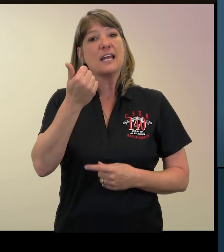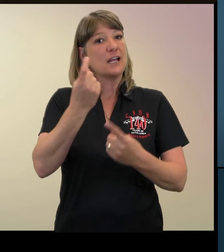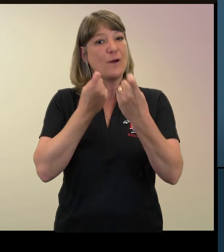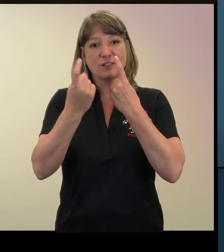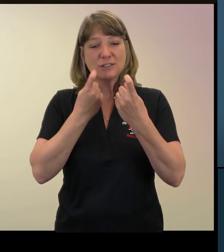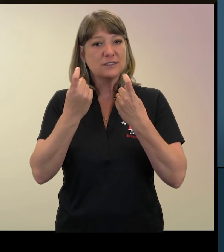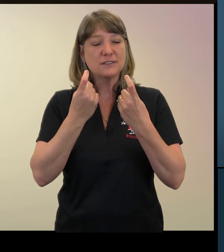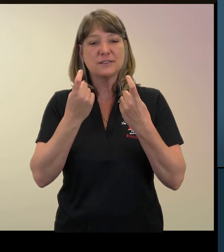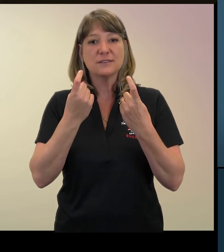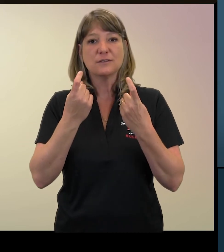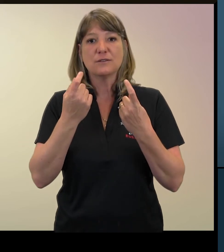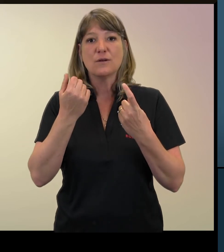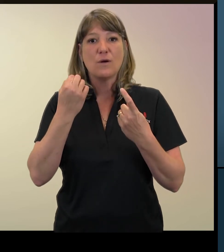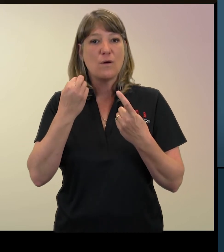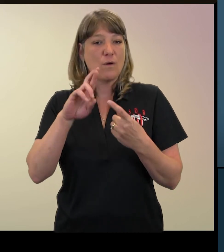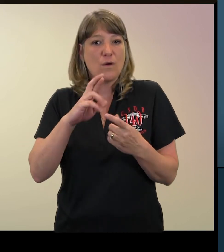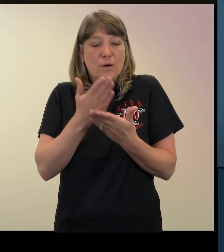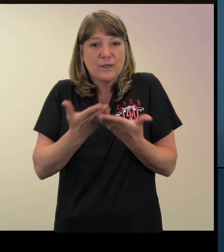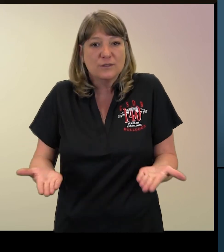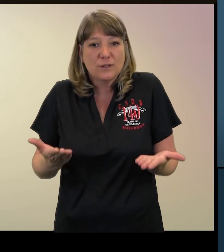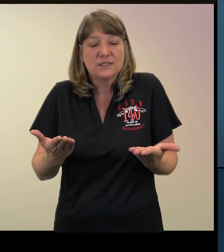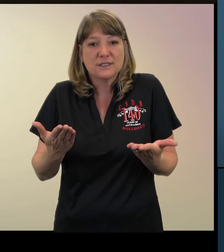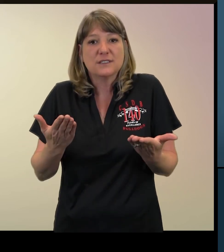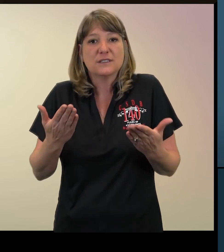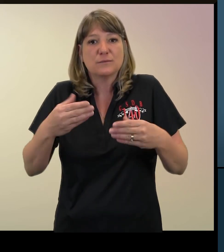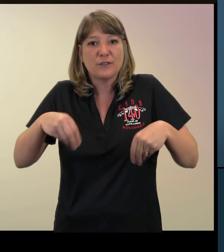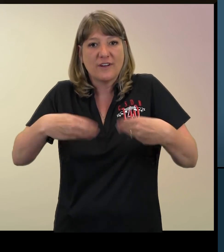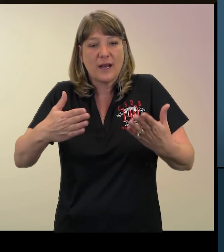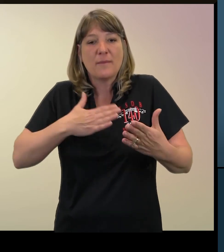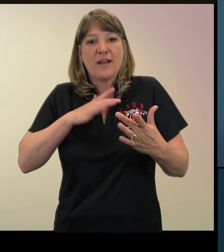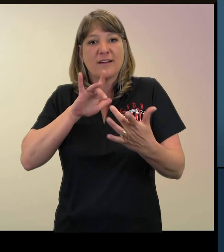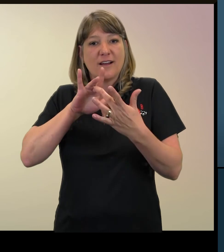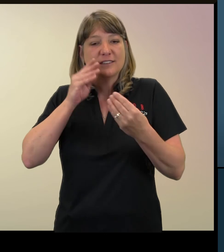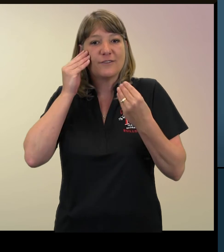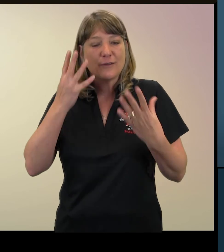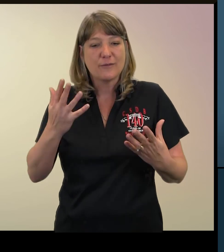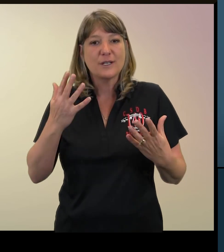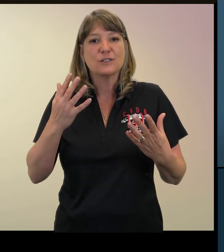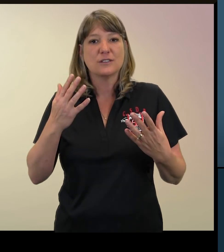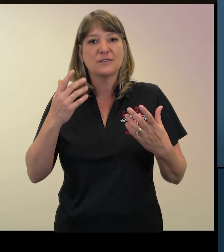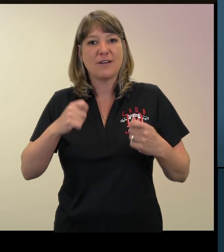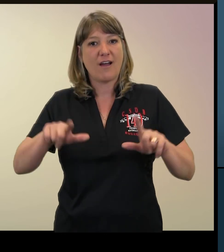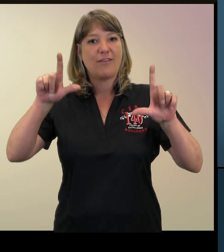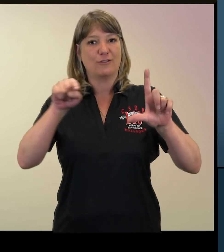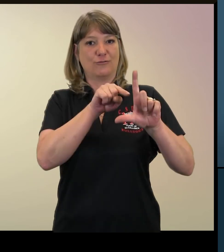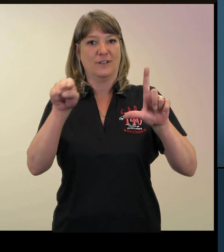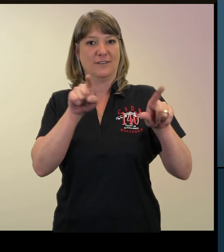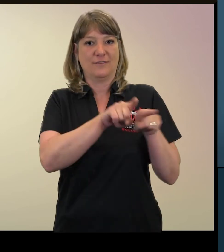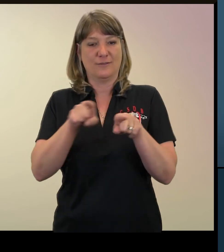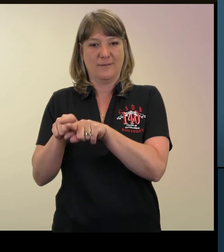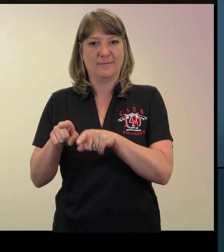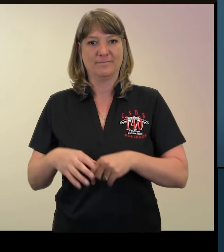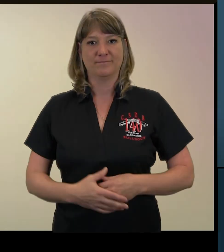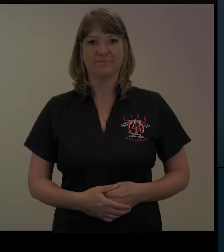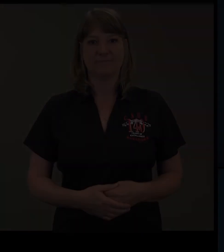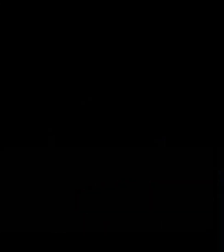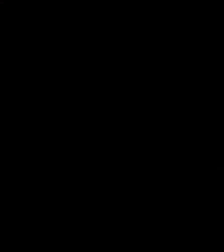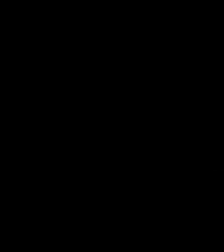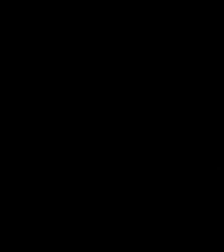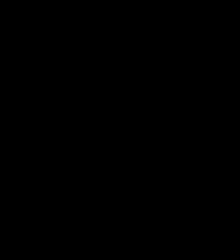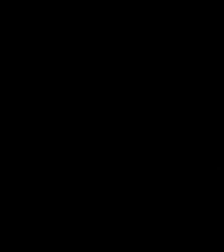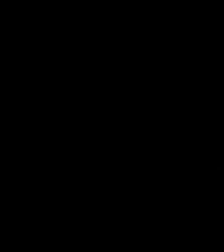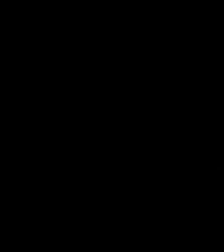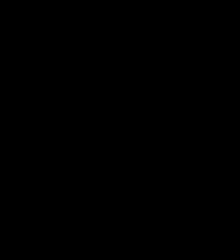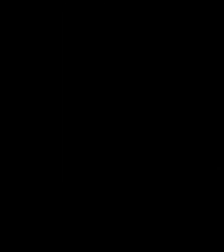considerations. For questions, I refer you to the resources that I've provided, and my contact information is on the screen as well.